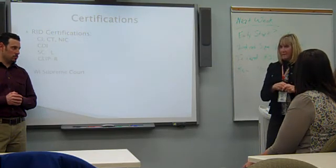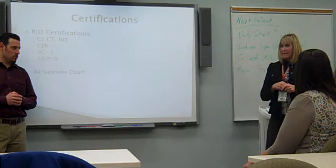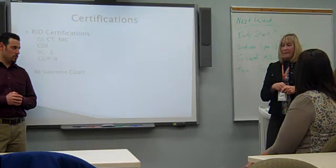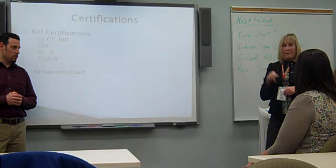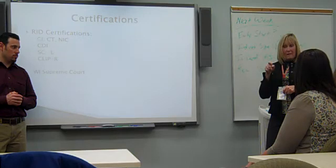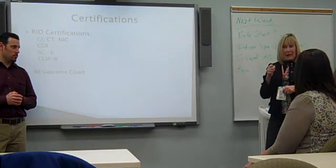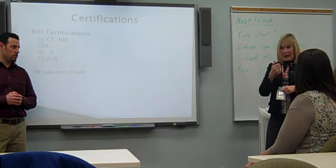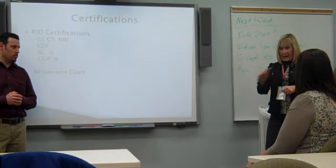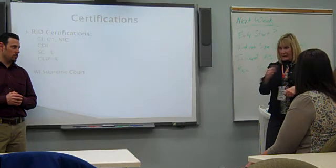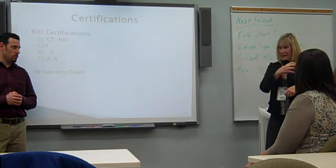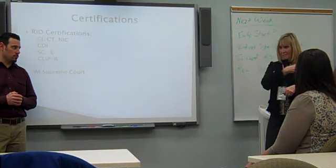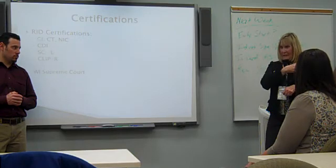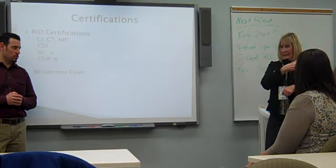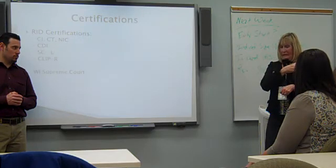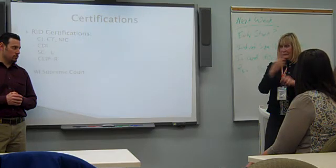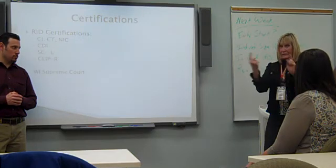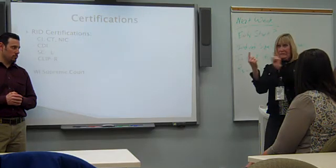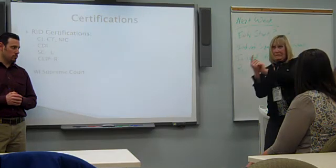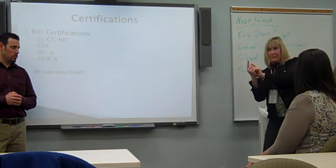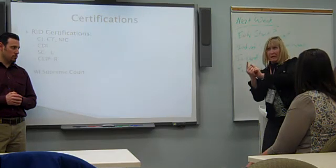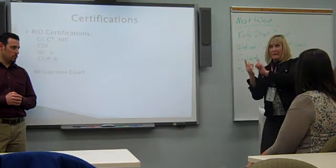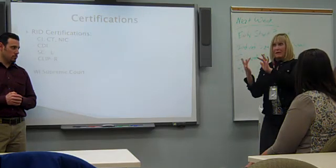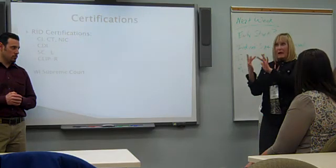do you have a car,